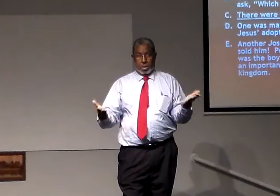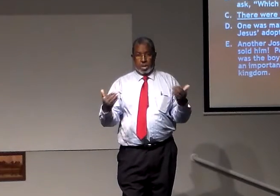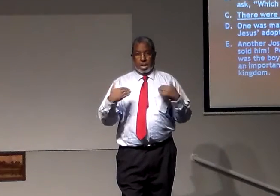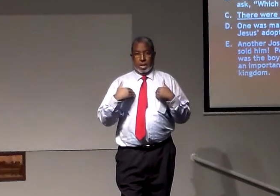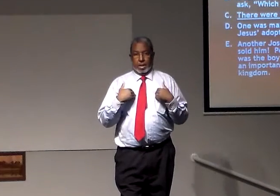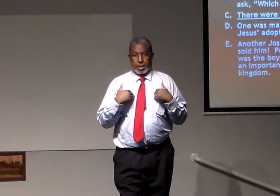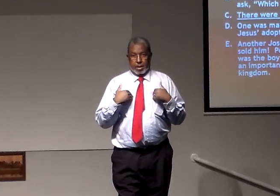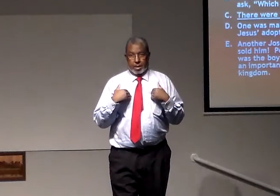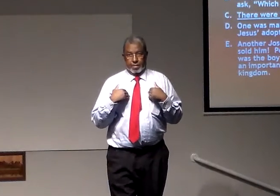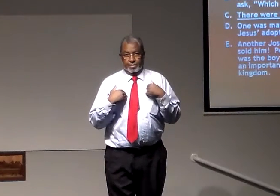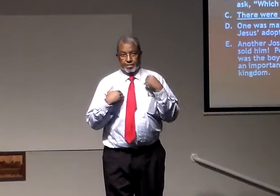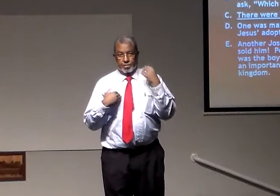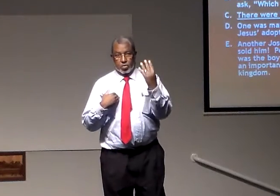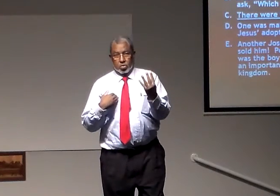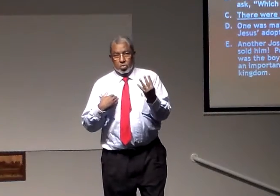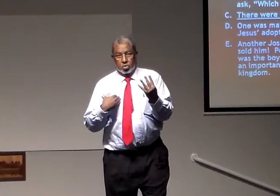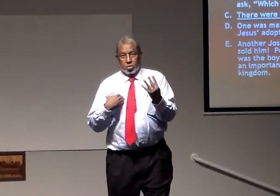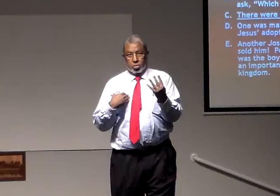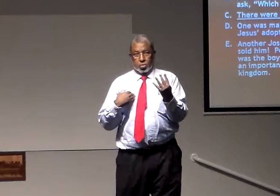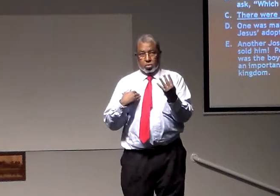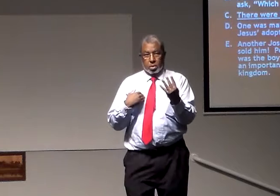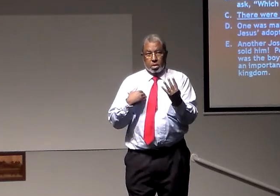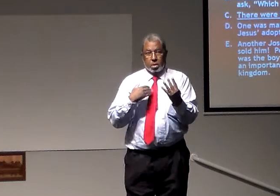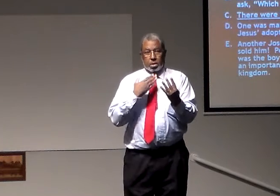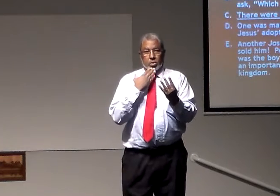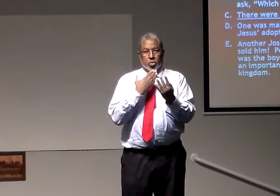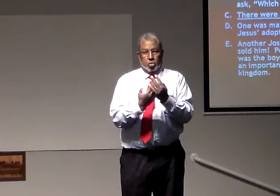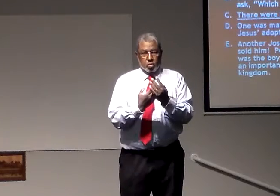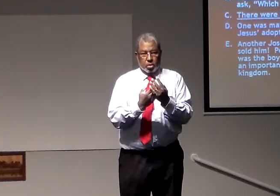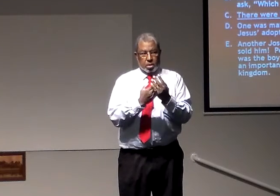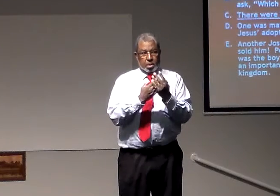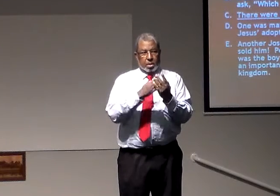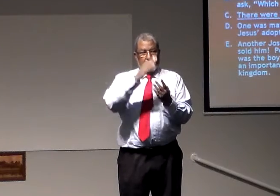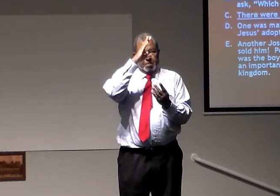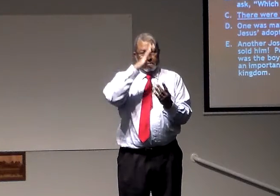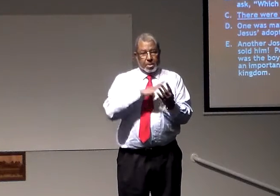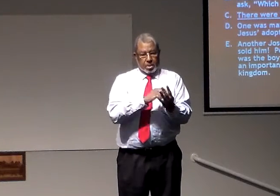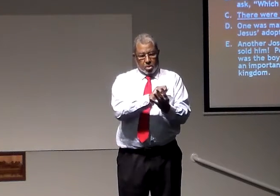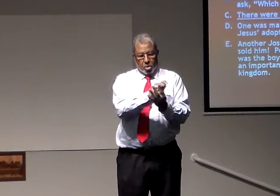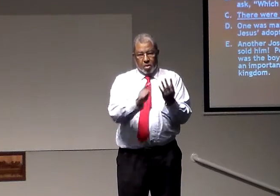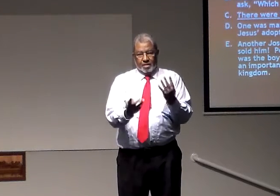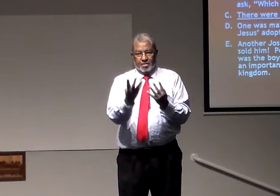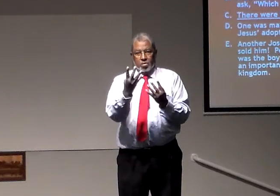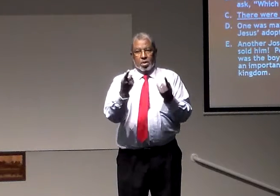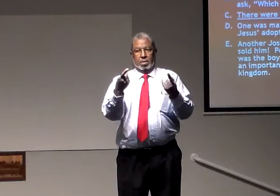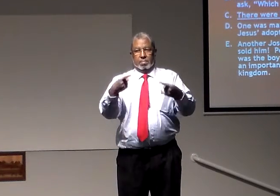name of there are 4 good men, all of them.